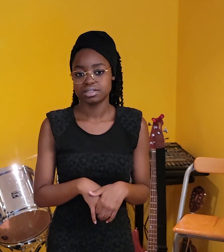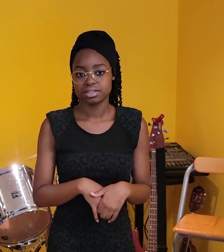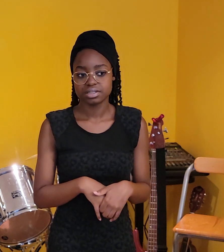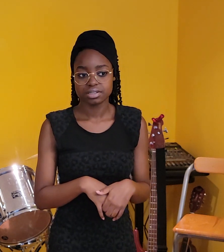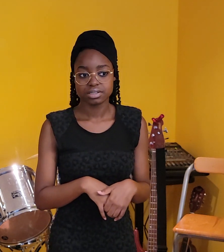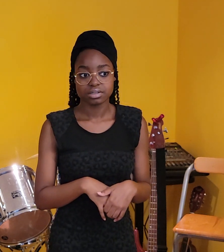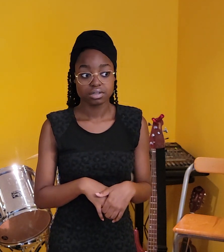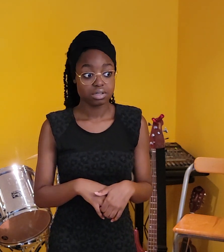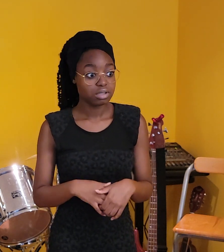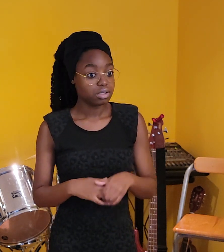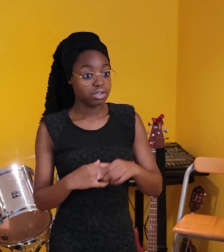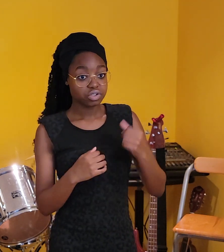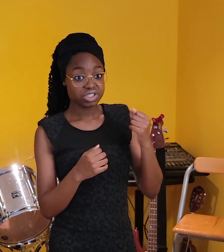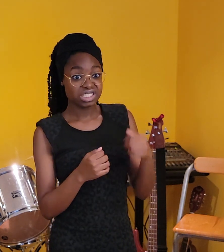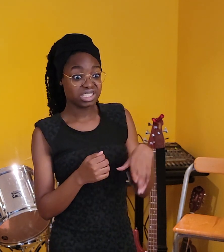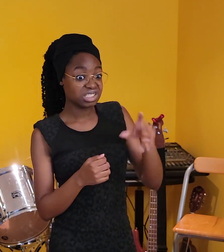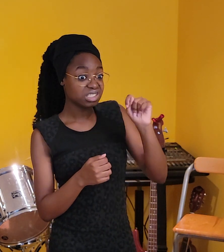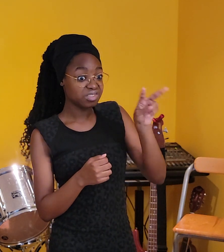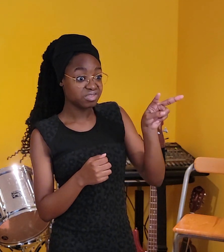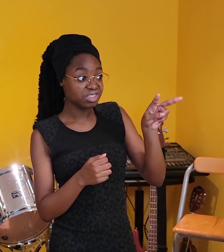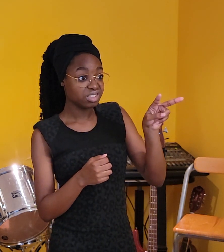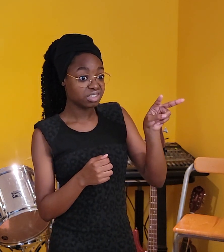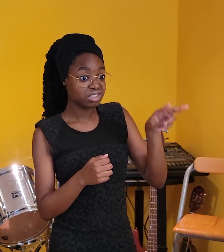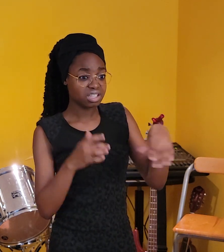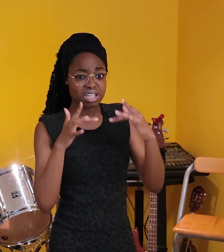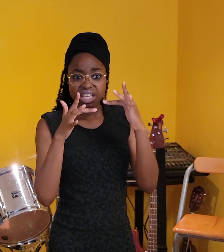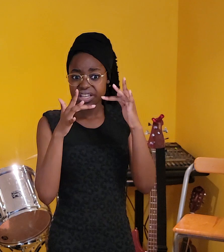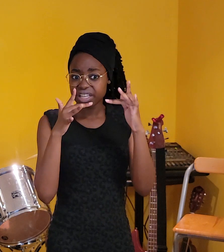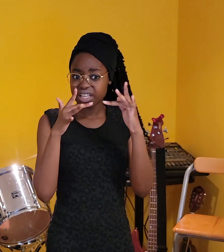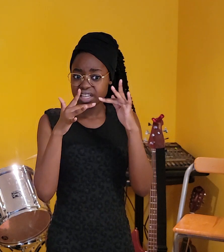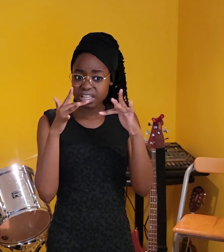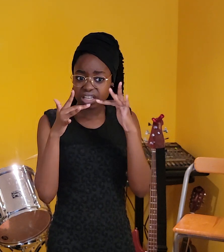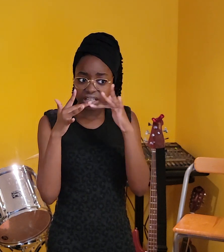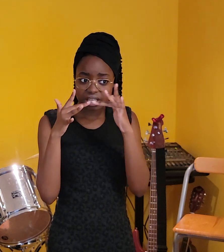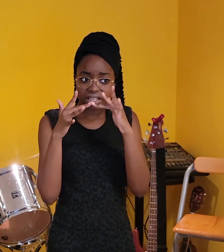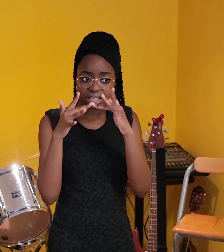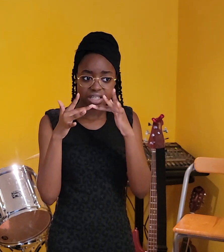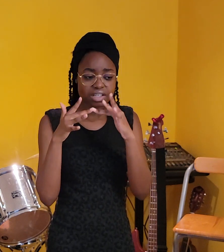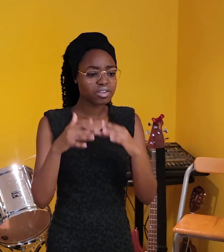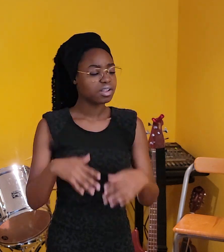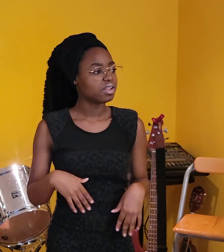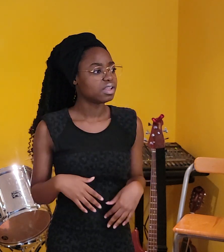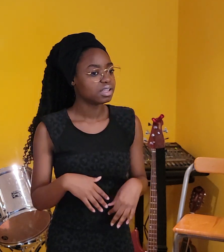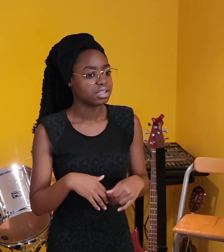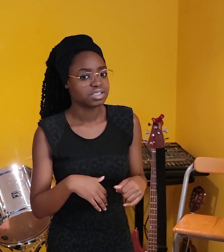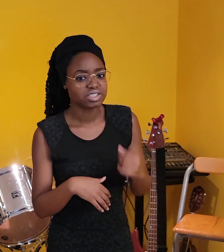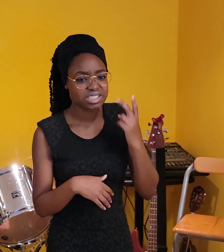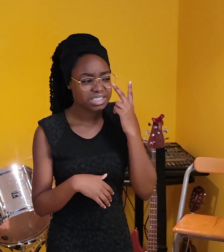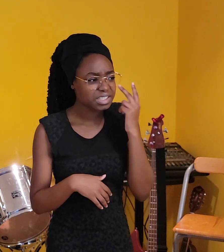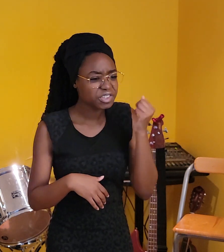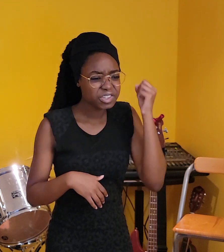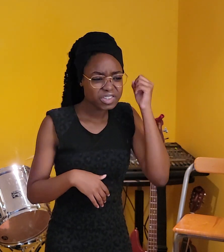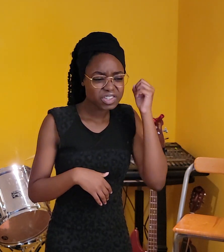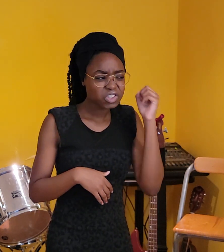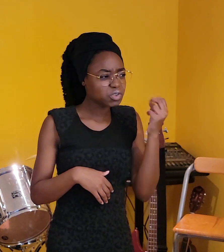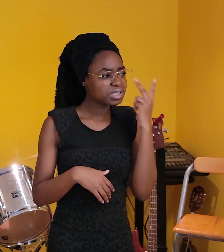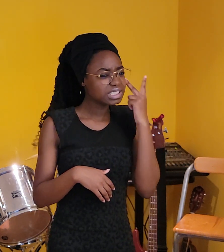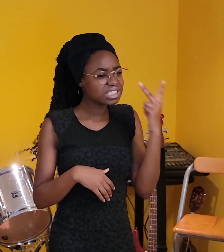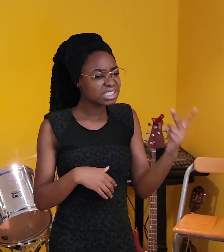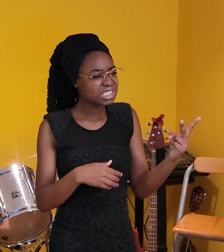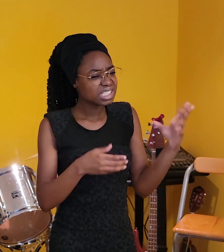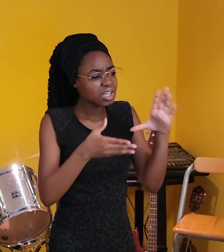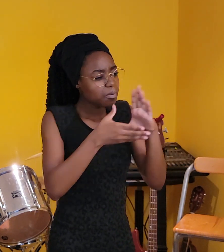TV. Check out the internet. Look at other social media sites. And what do? You hear messages